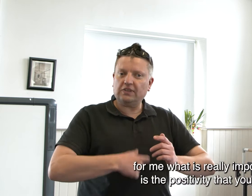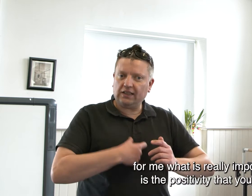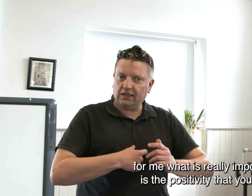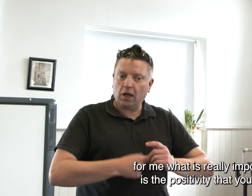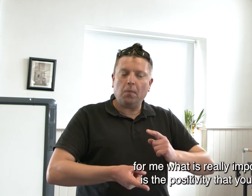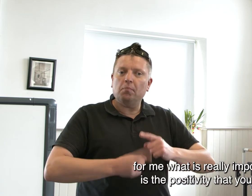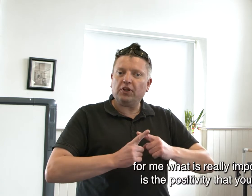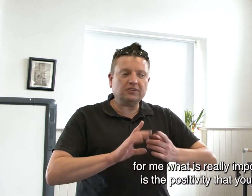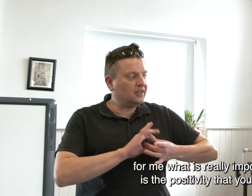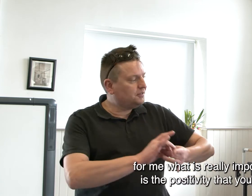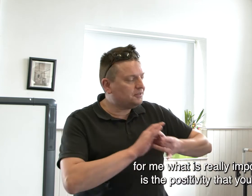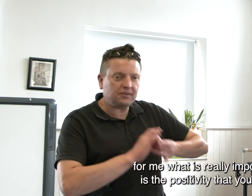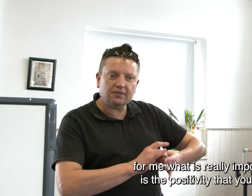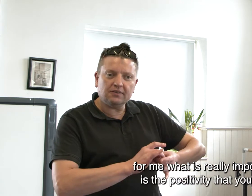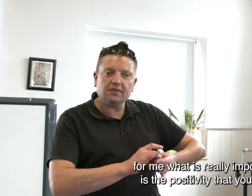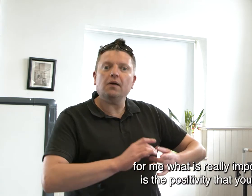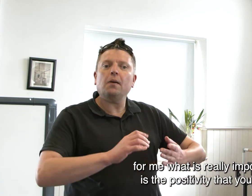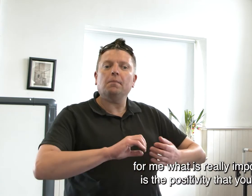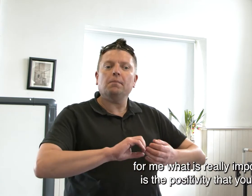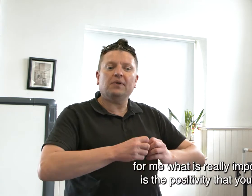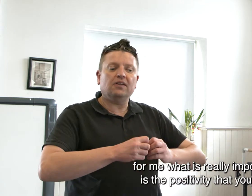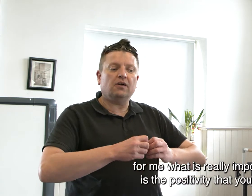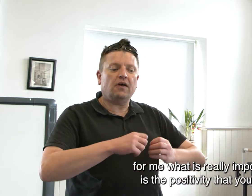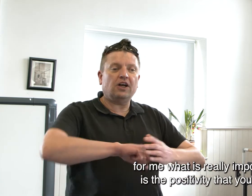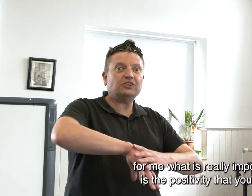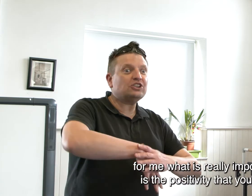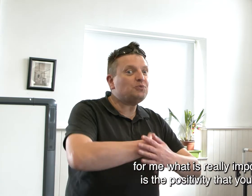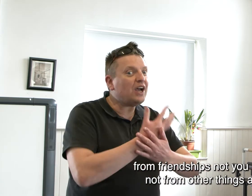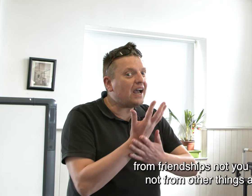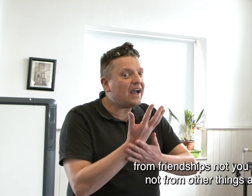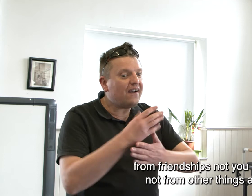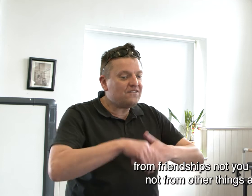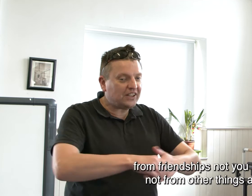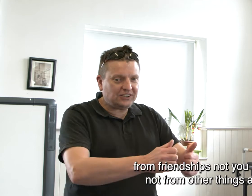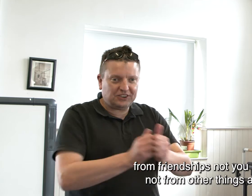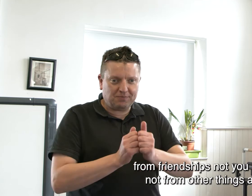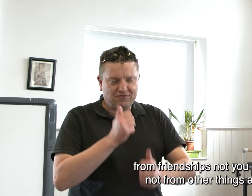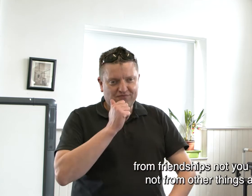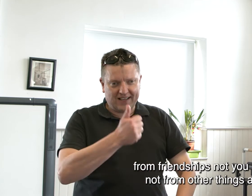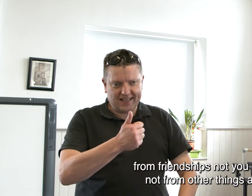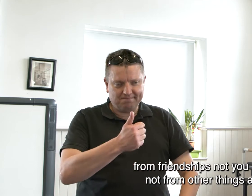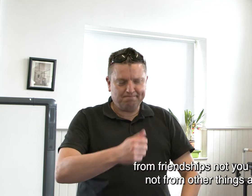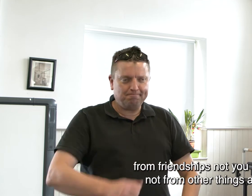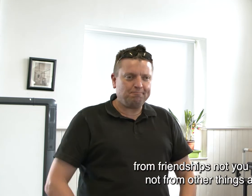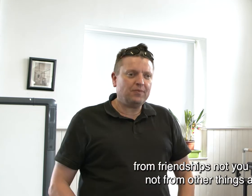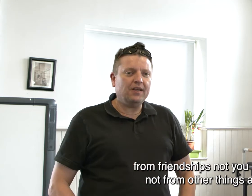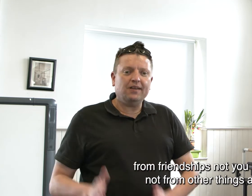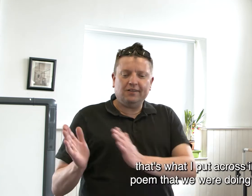for me, what is really important is the positivity that you get from friendships, not, you know, not from other things. And that's what I put